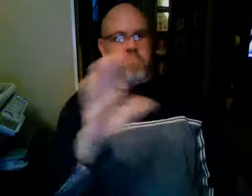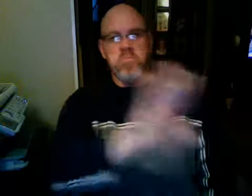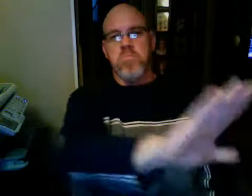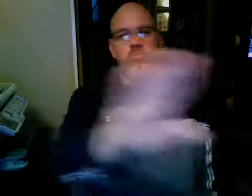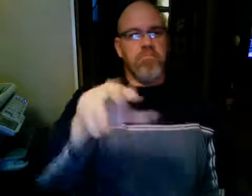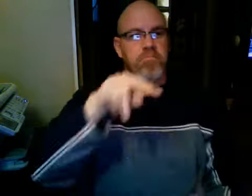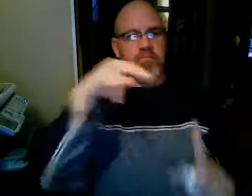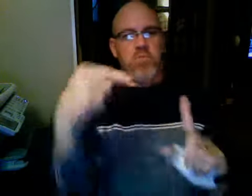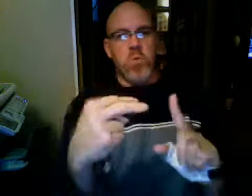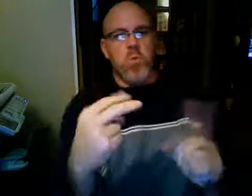just in time.